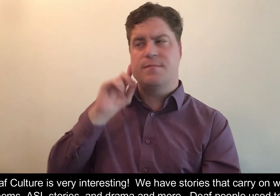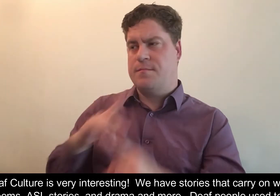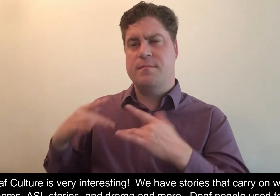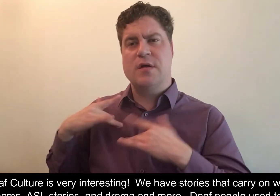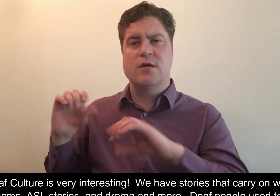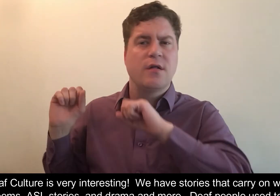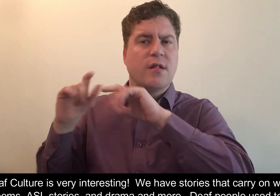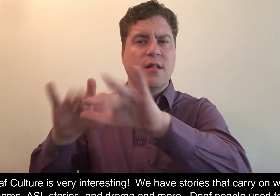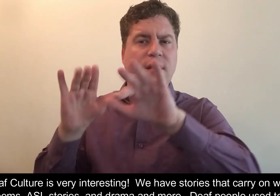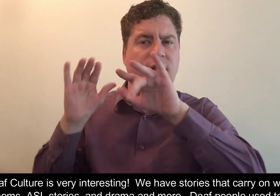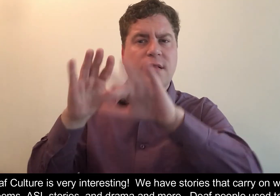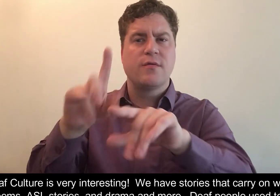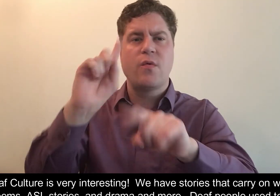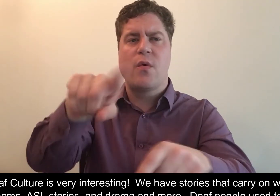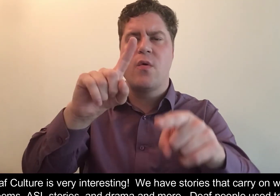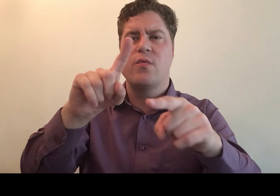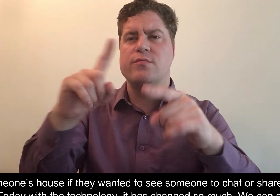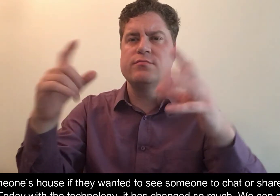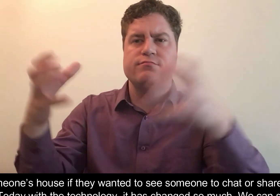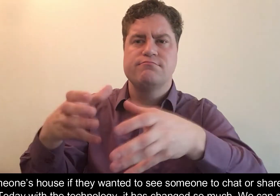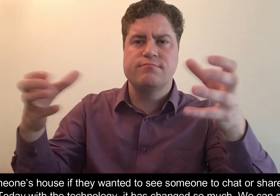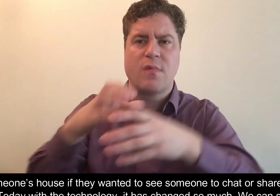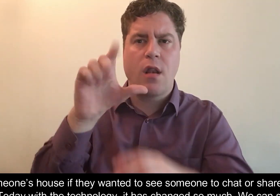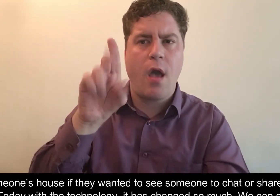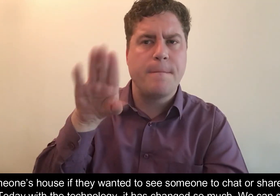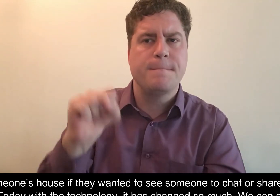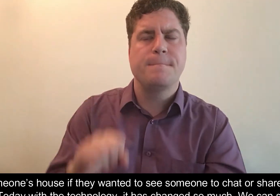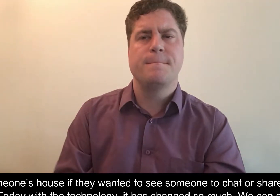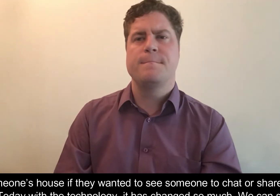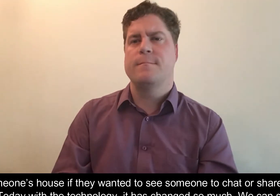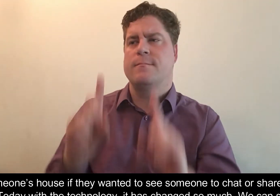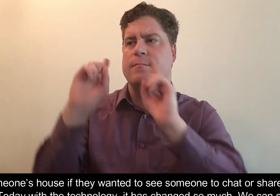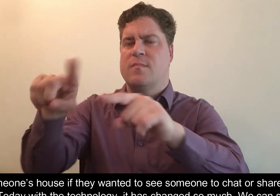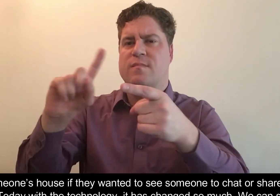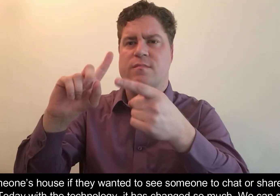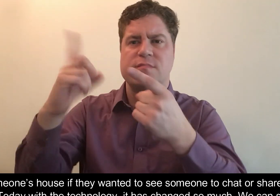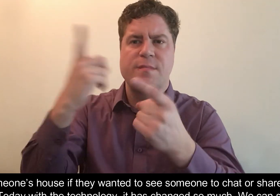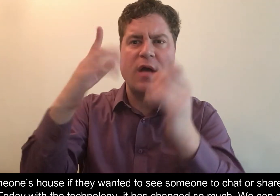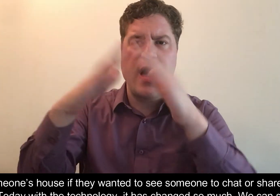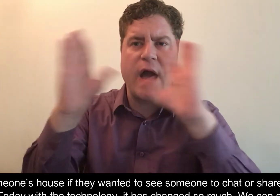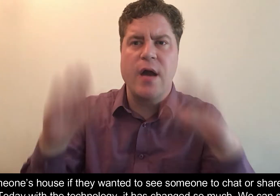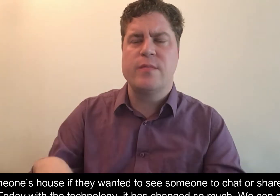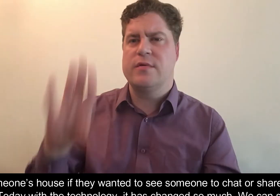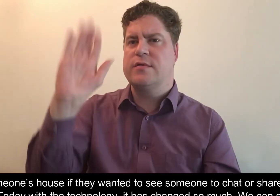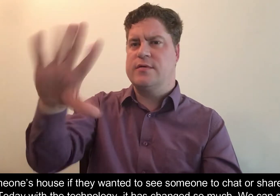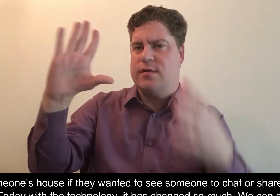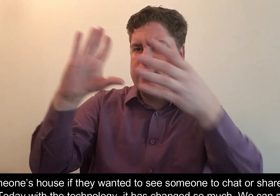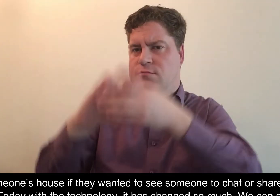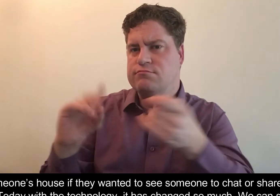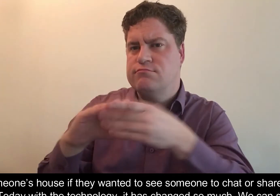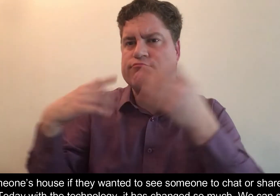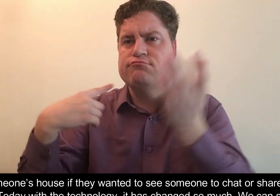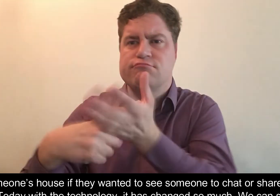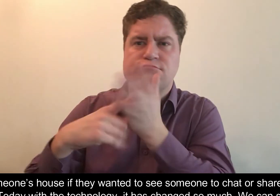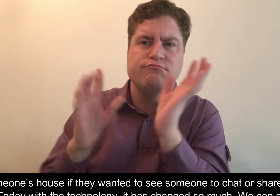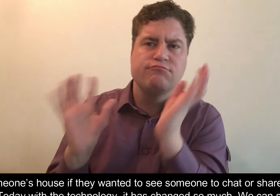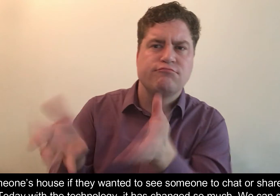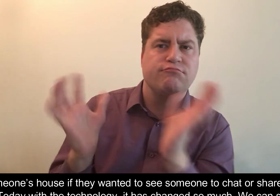know that a long time ago, the deaf used to go to different clubs, houses,